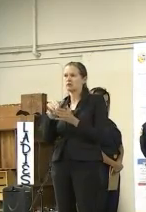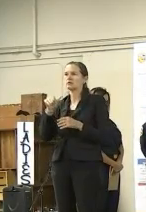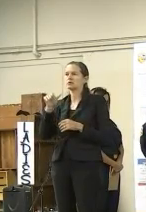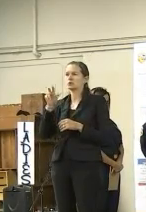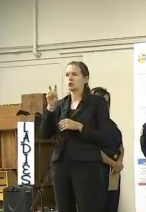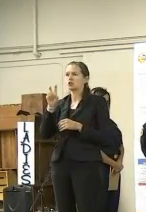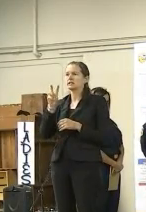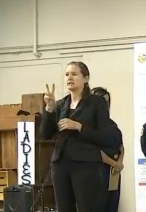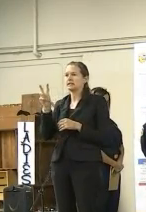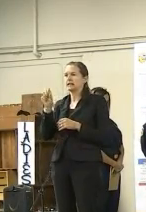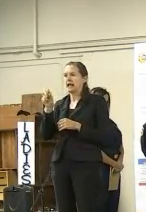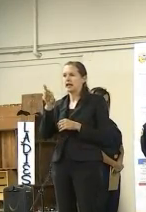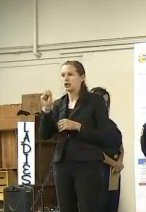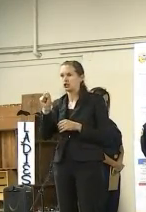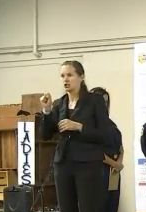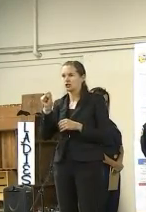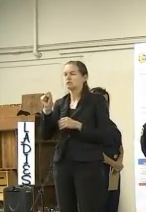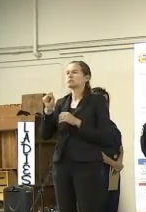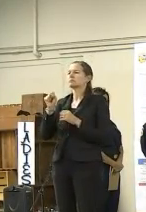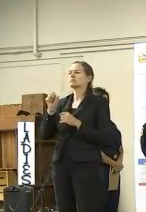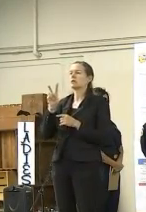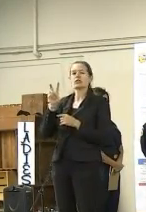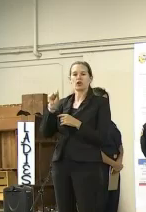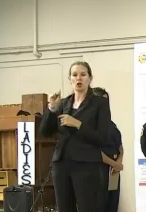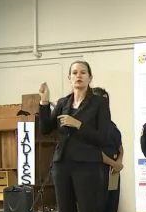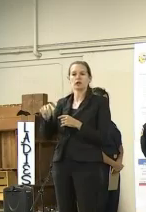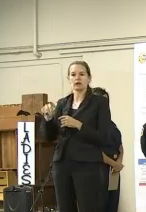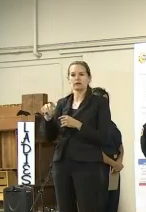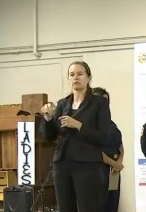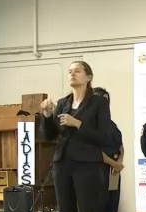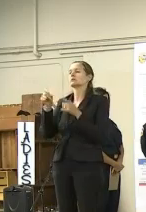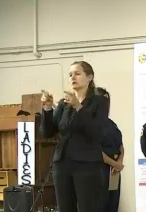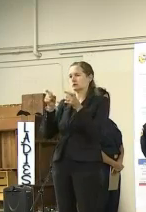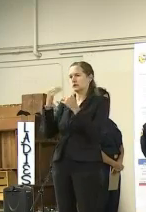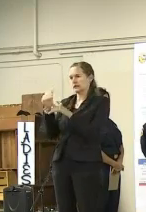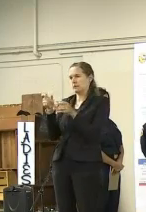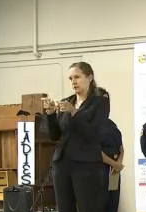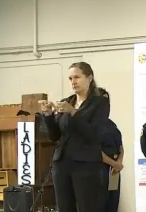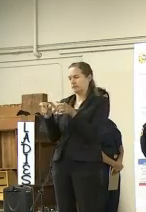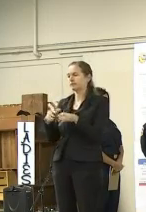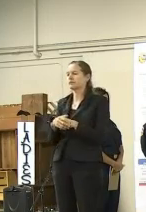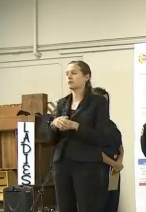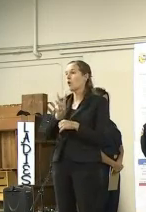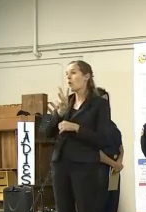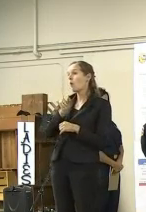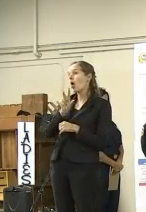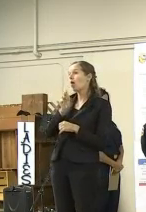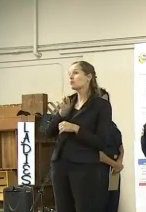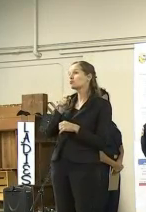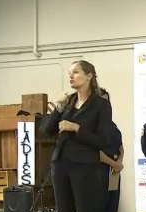299,763 acres at 33% containment. The west zone over in Sonoma County with the Walbridge Fires at